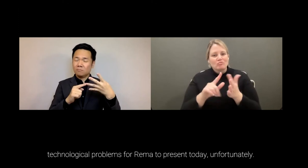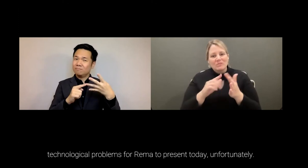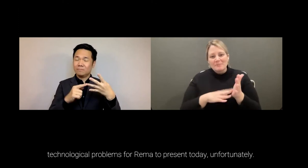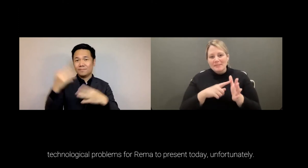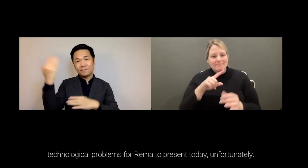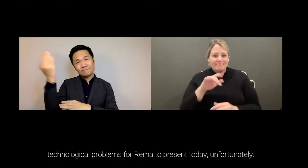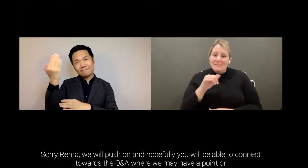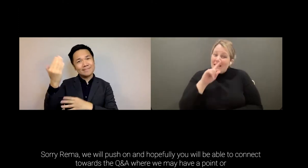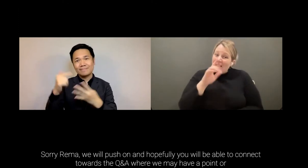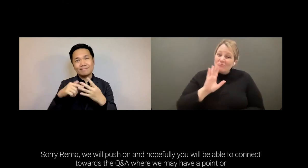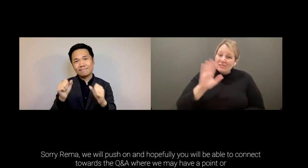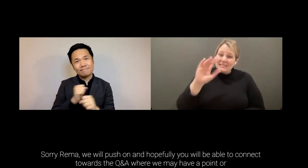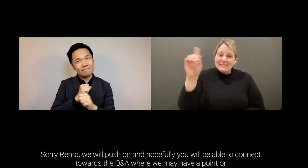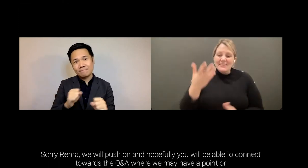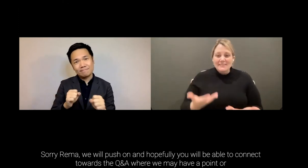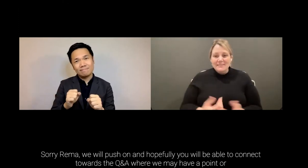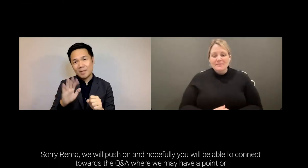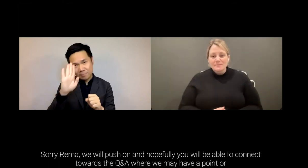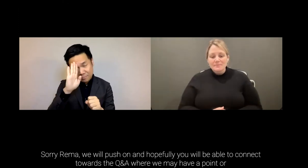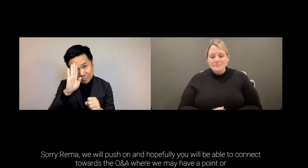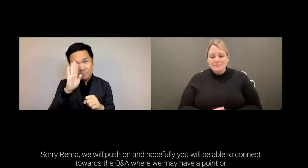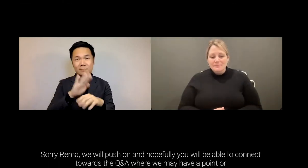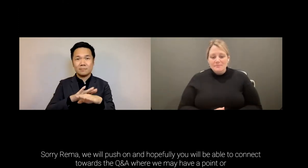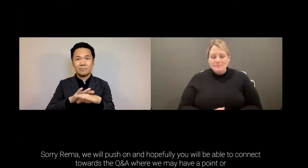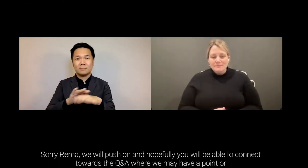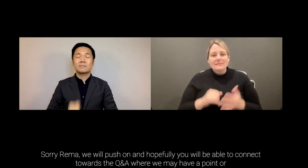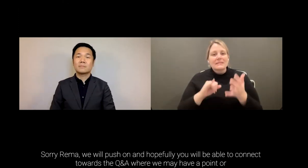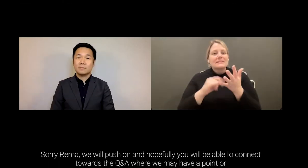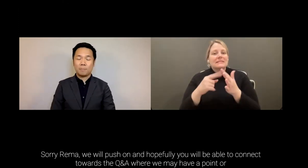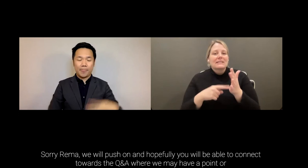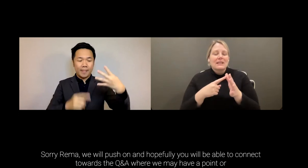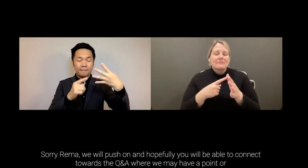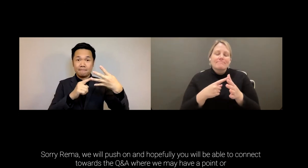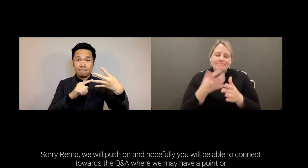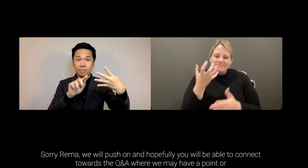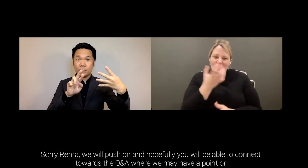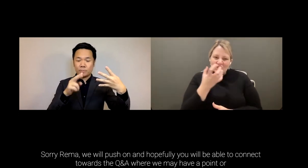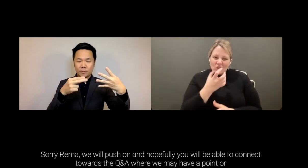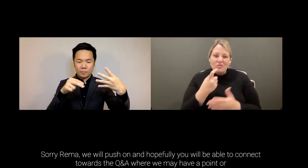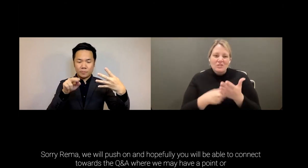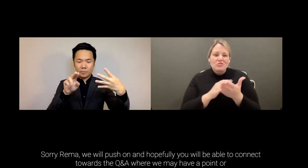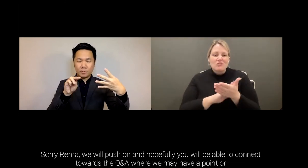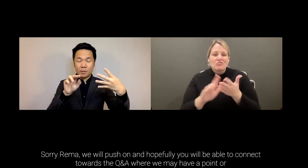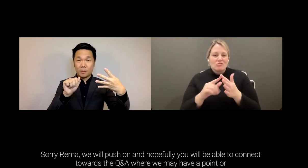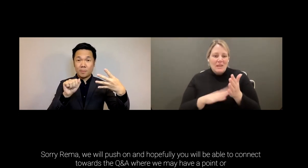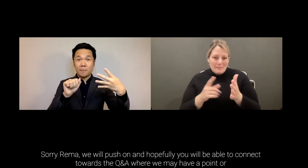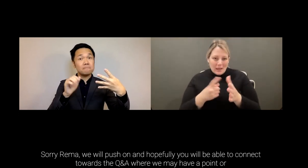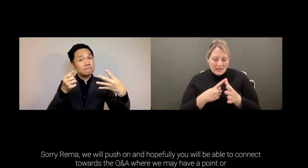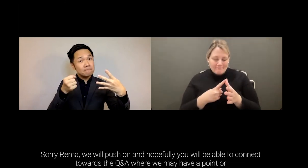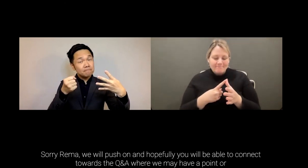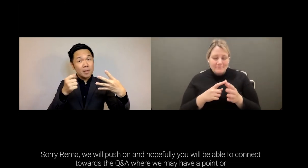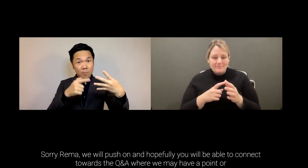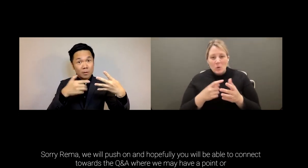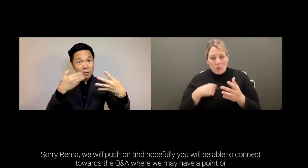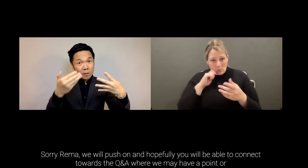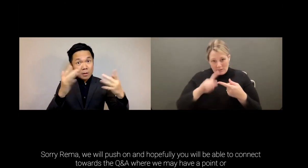Okay. Okay, sorry, Rima. We will push on, and hopefully if you're able to connect